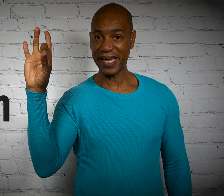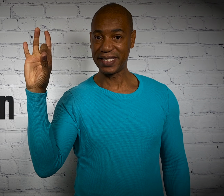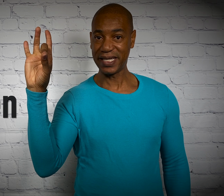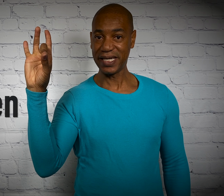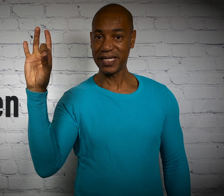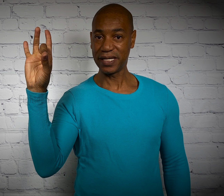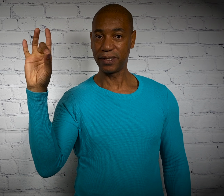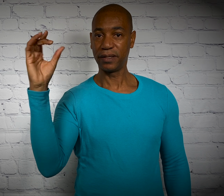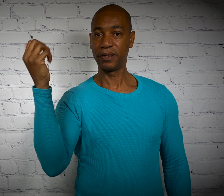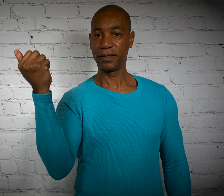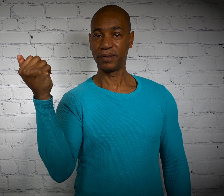18,